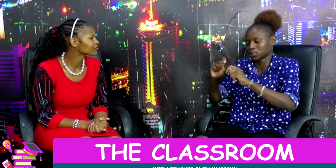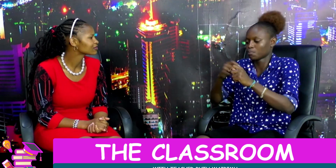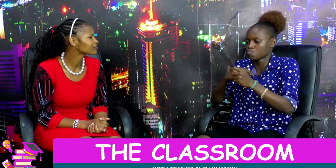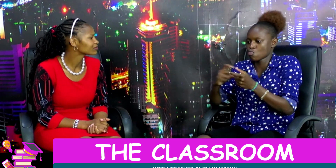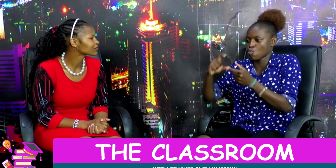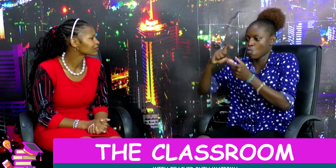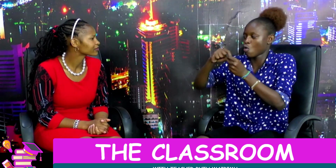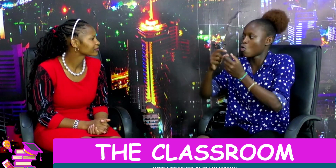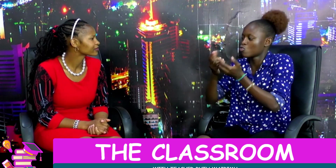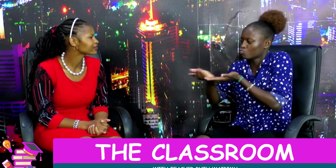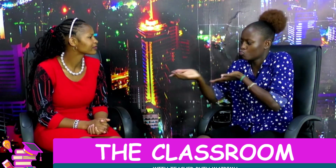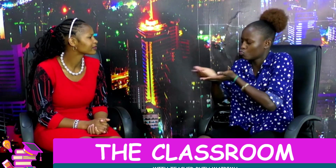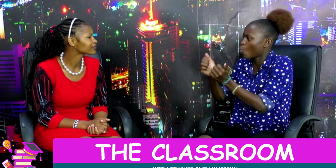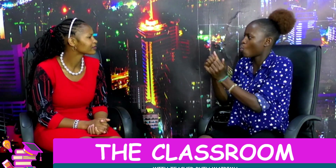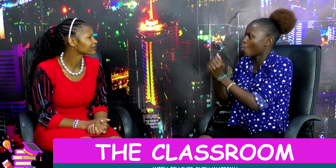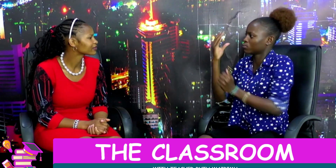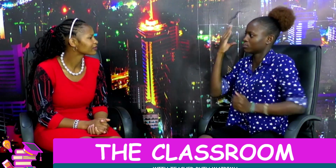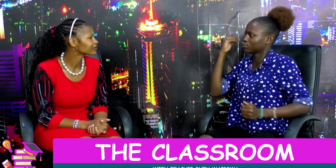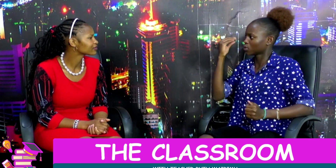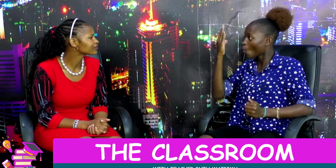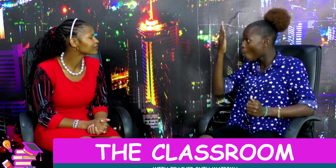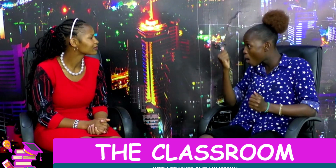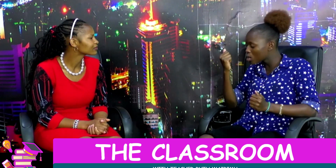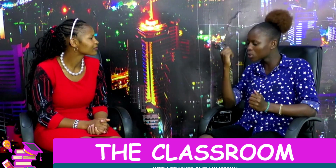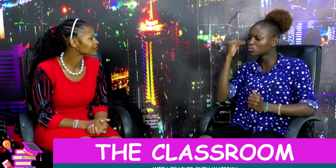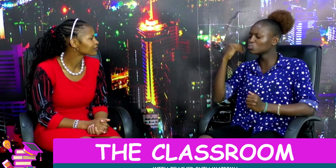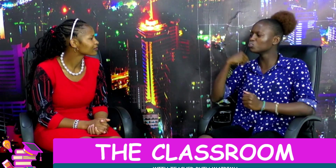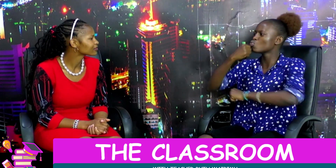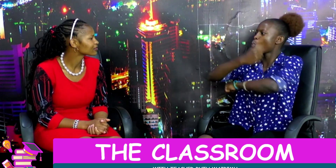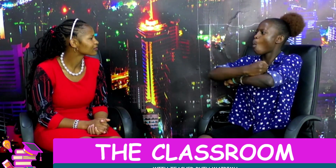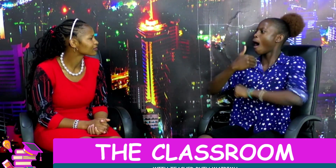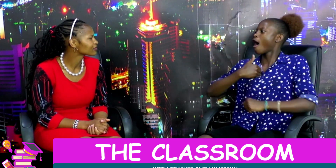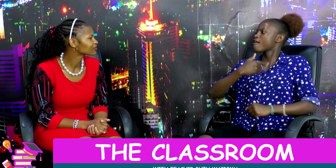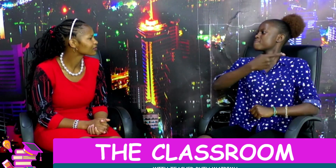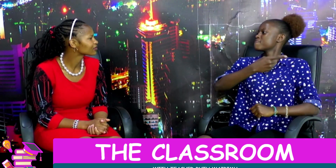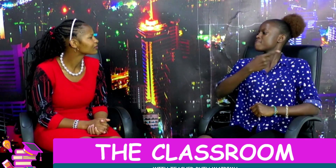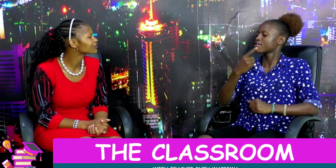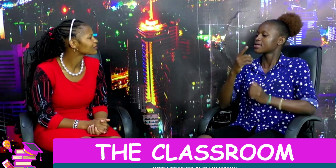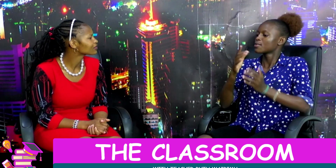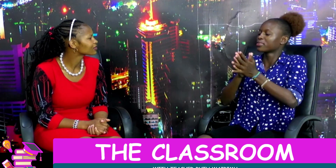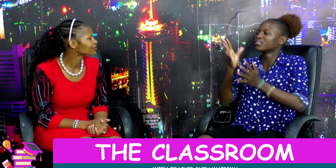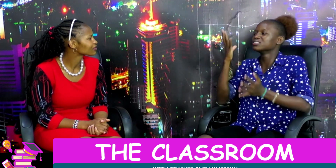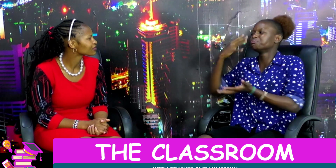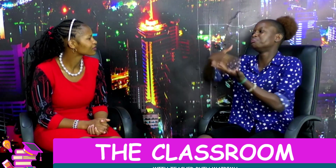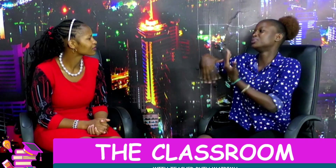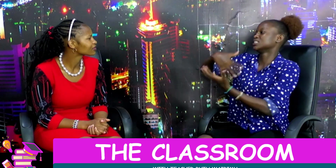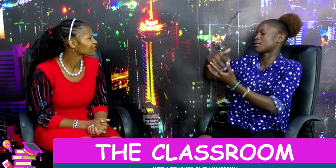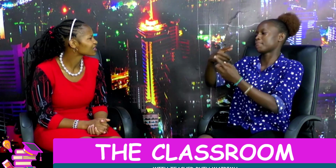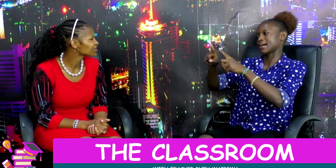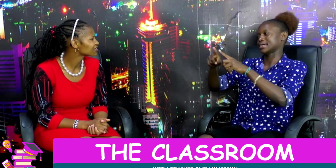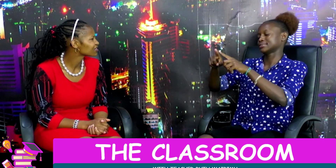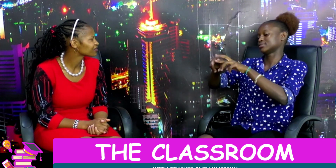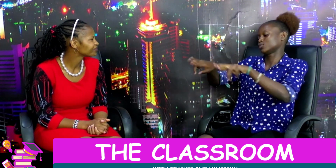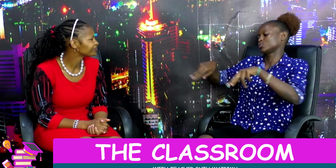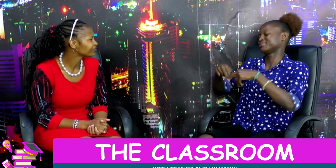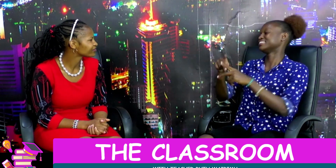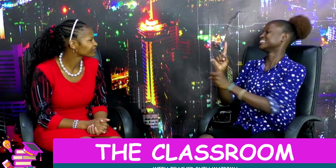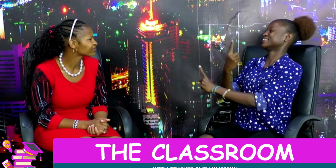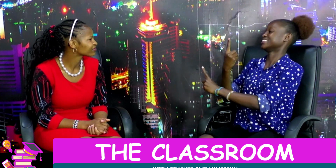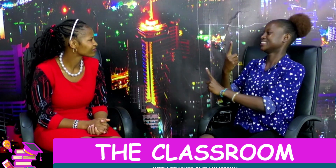in order to improve. But this was also a challenge because remember I am deaf, and the other hearing students, don't know how to use sign